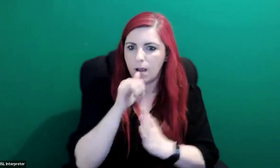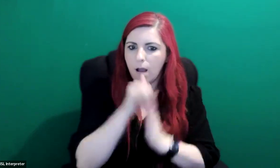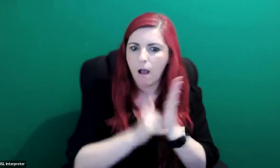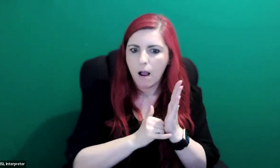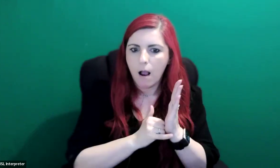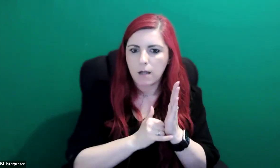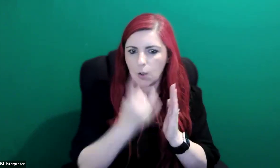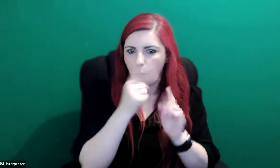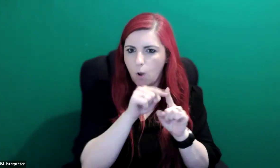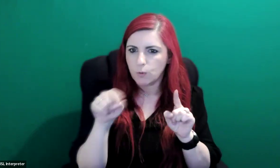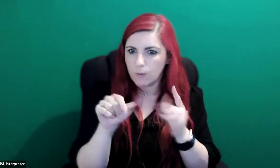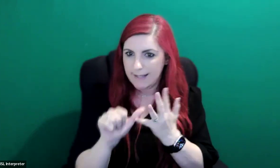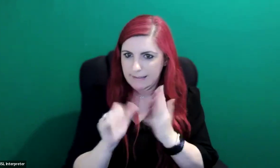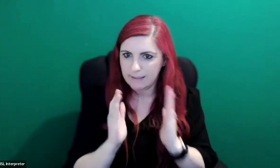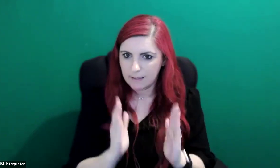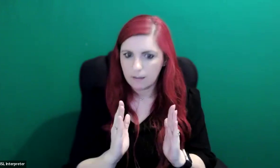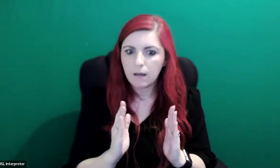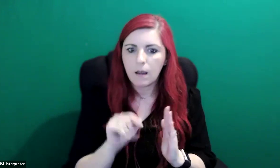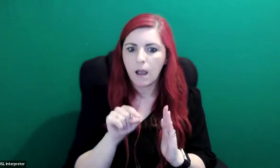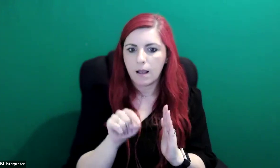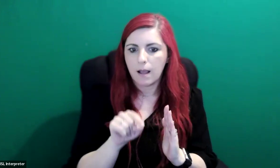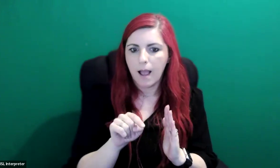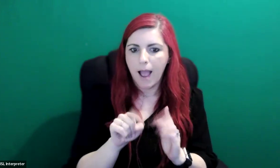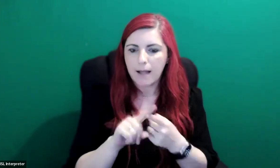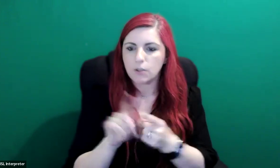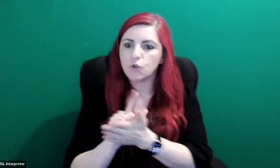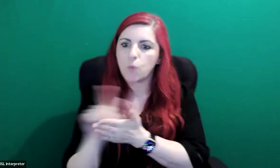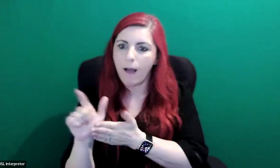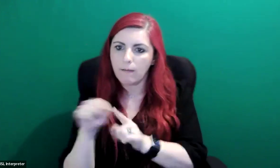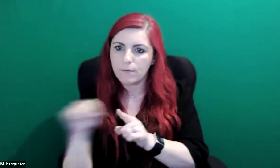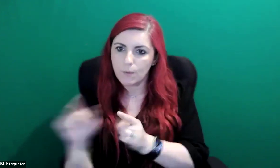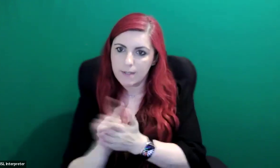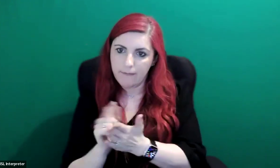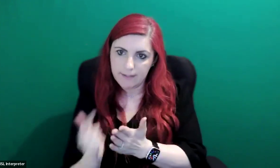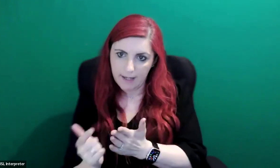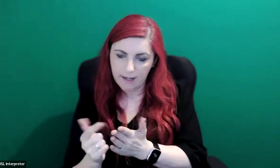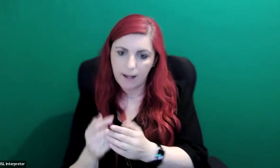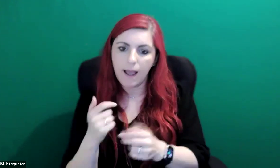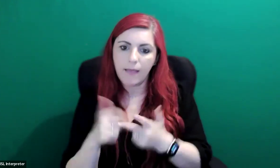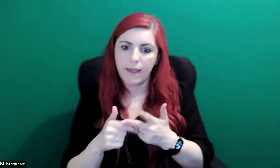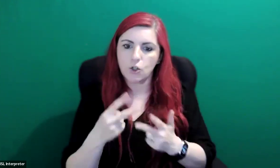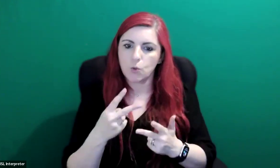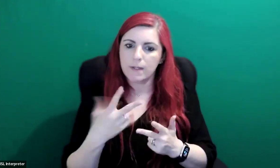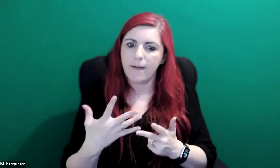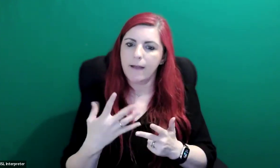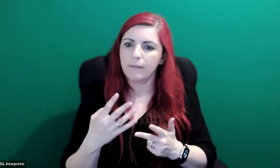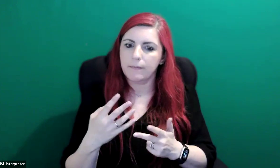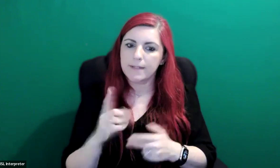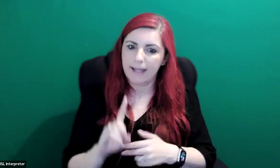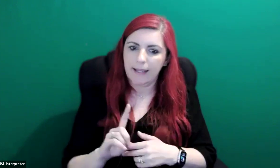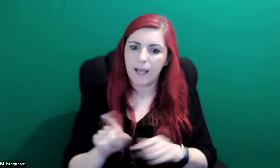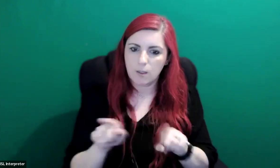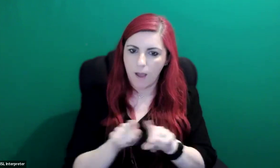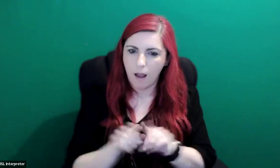1 to 6 and 12 to 17, as well as 25D on the right to free and informed consent